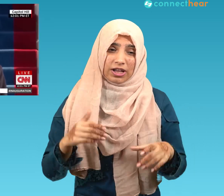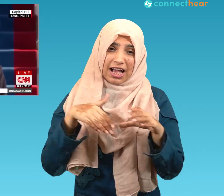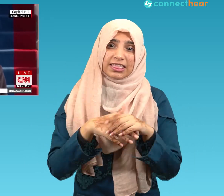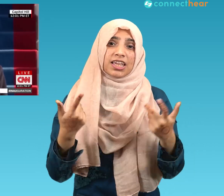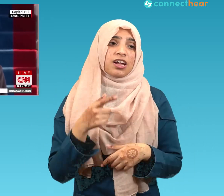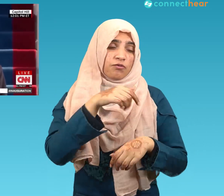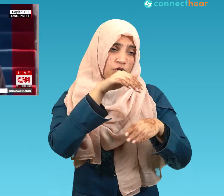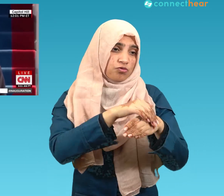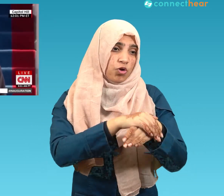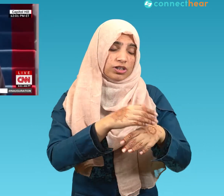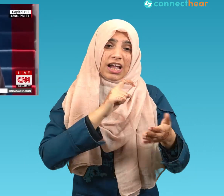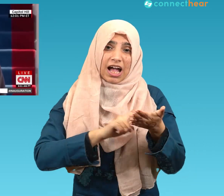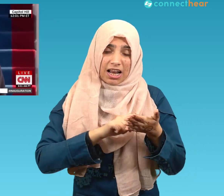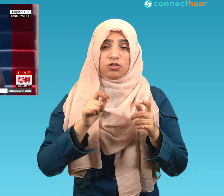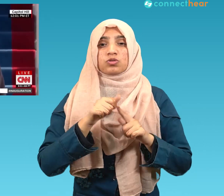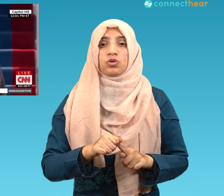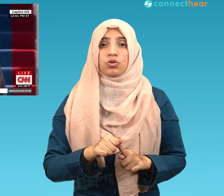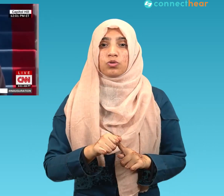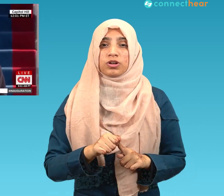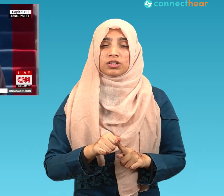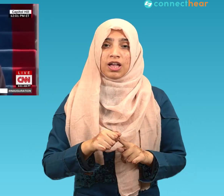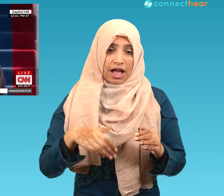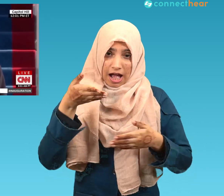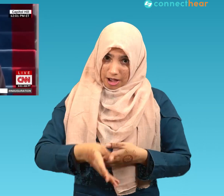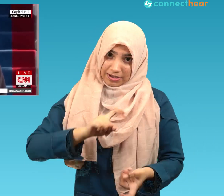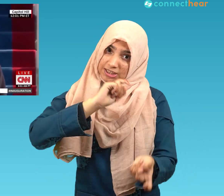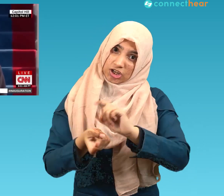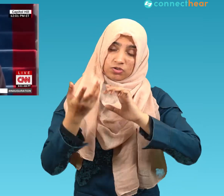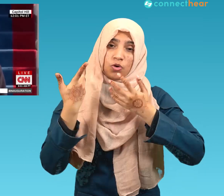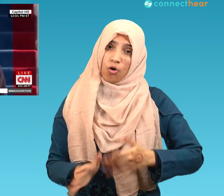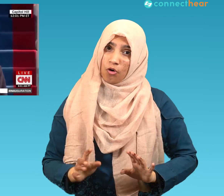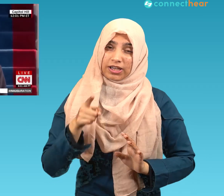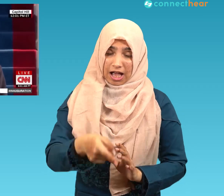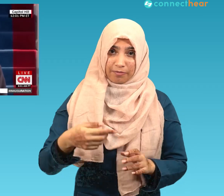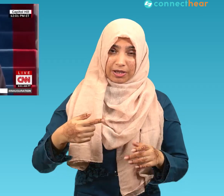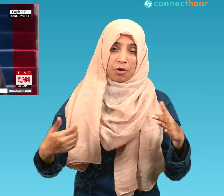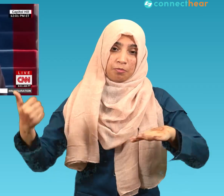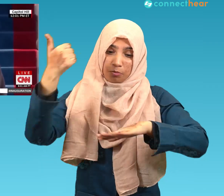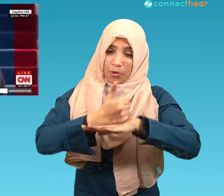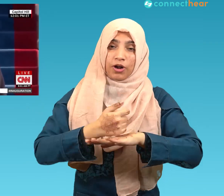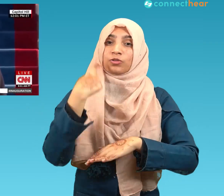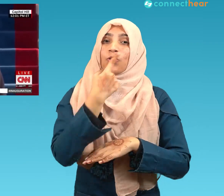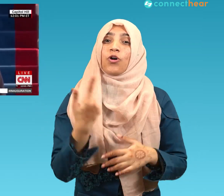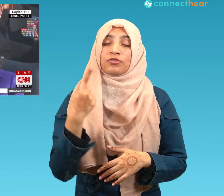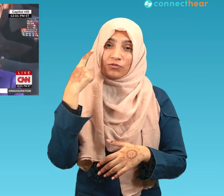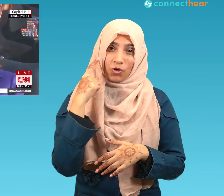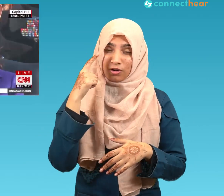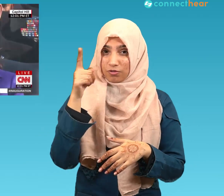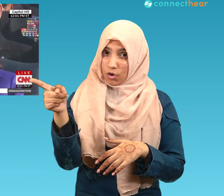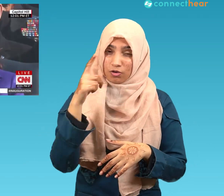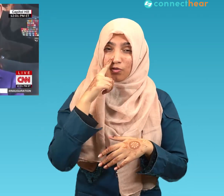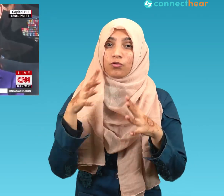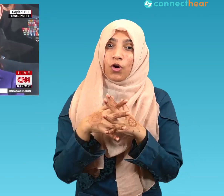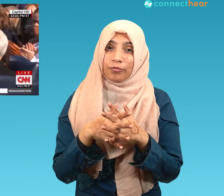in of the first woman in American history elected to national office, Vice President Kamala Harris. Don't tell me things can't